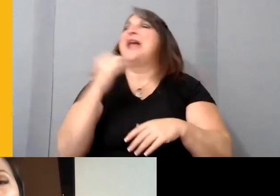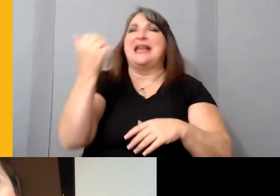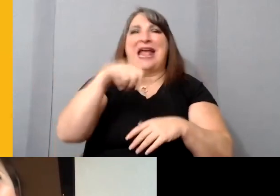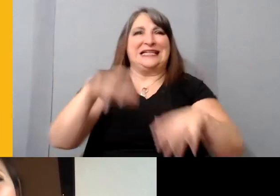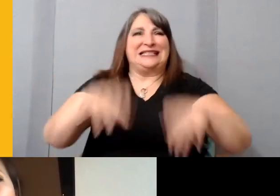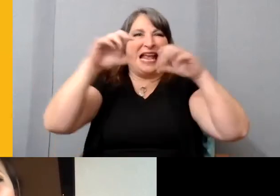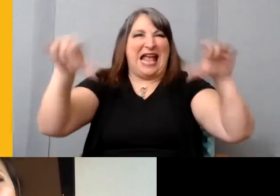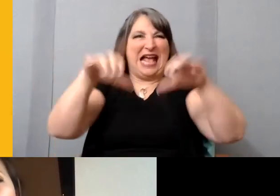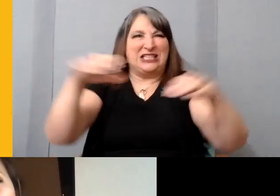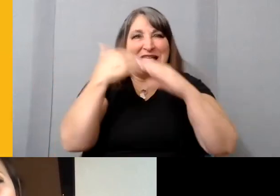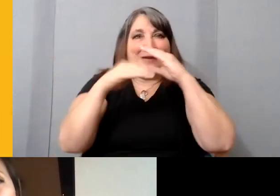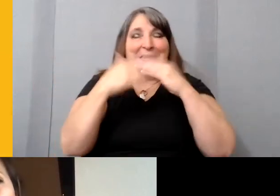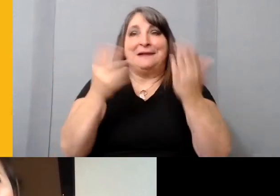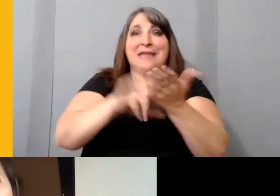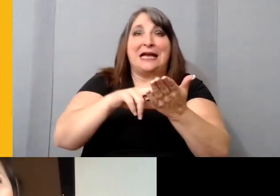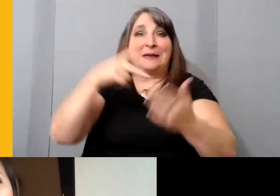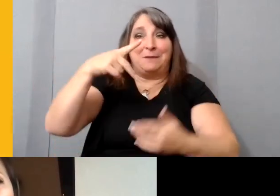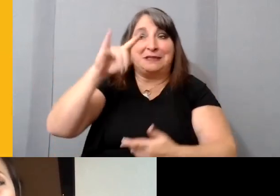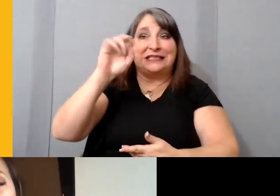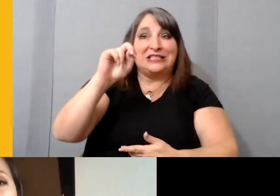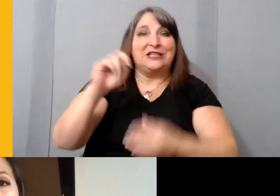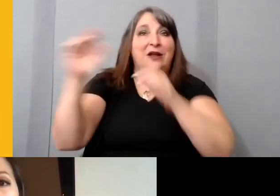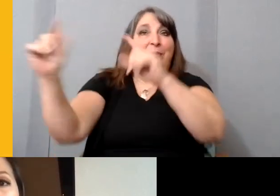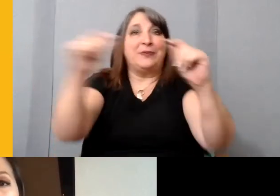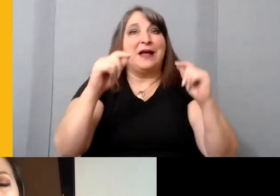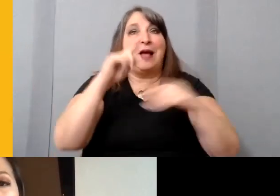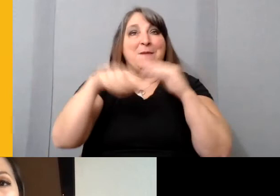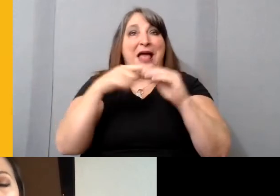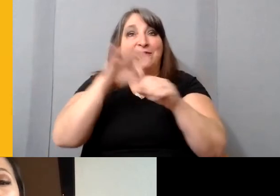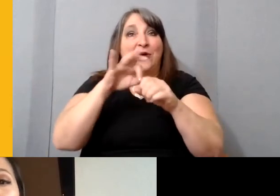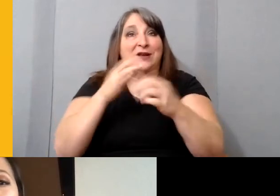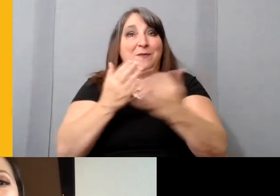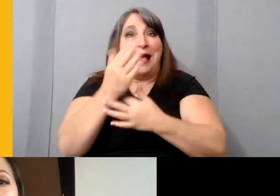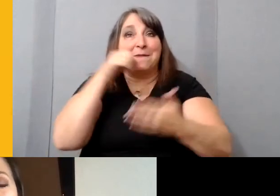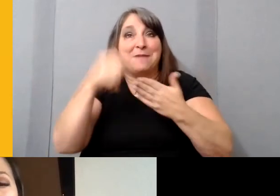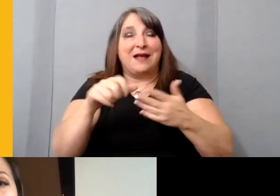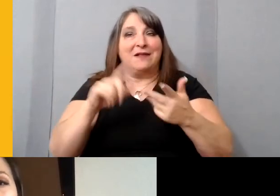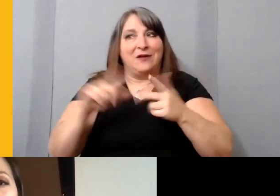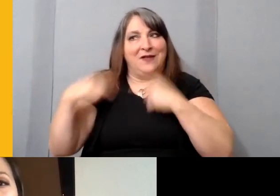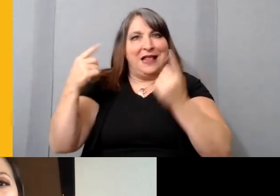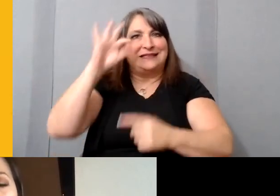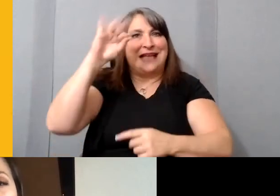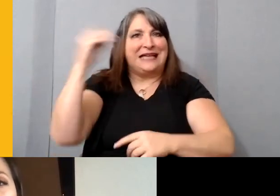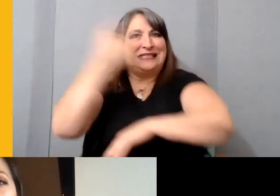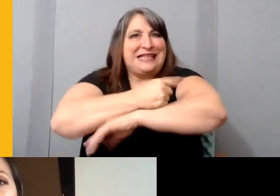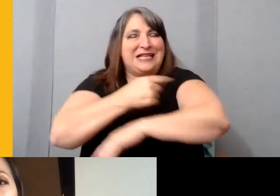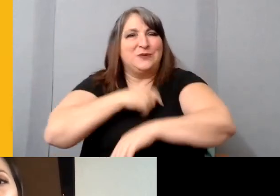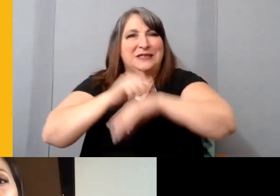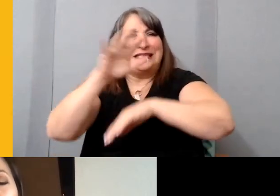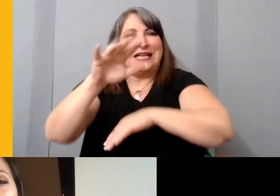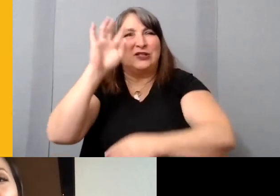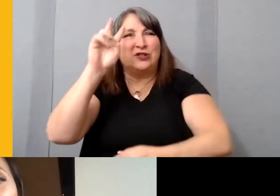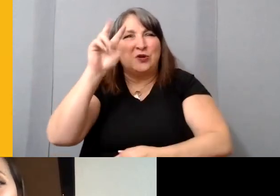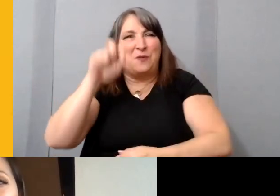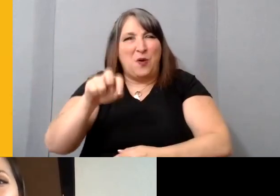have included signing a petition, getting the word out about voting by mail. And over the last 90 days, we sent about 2.5